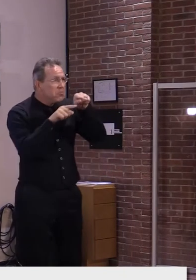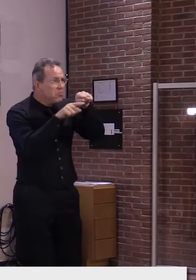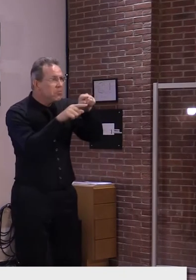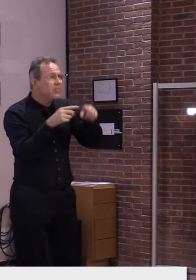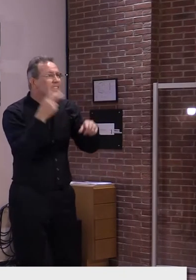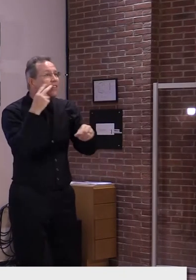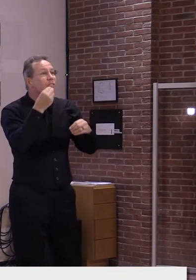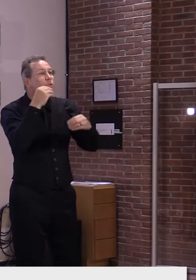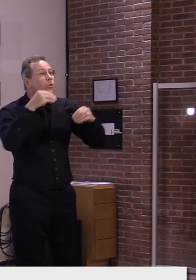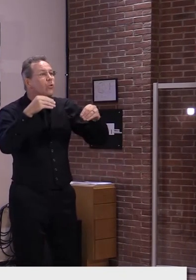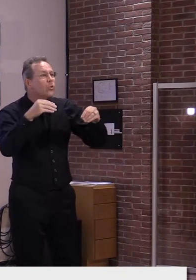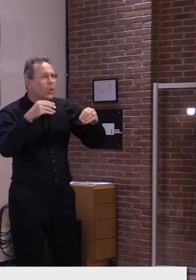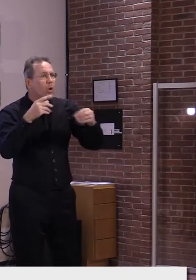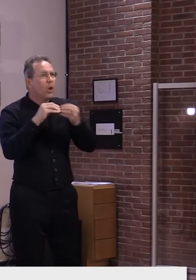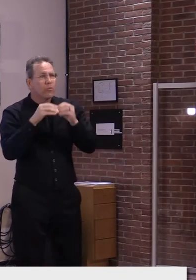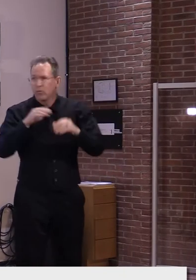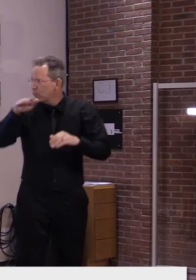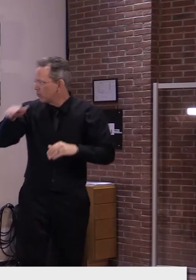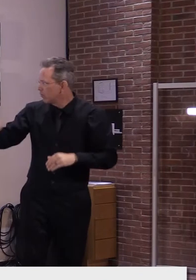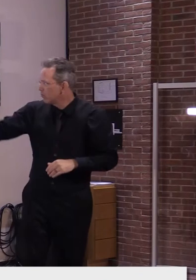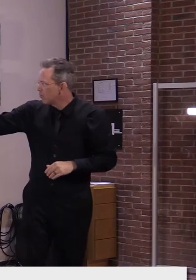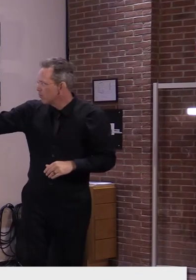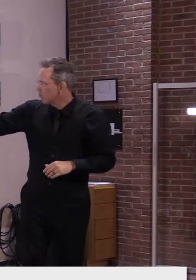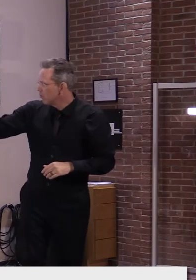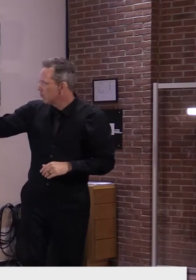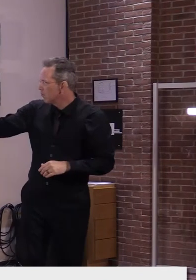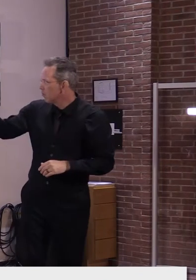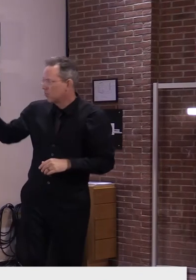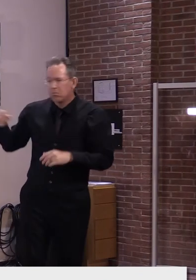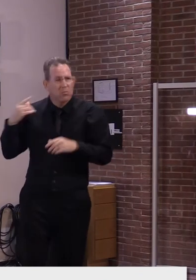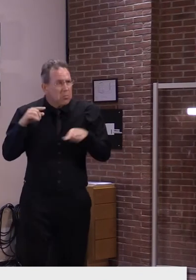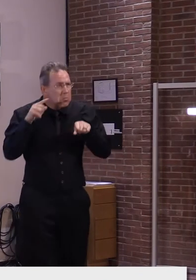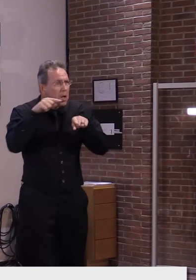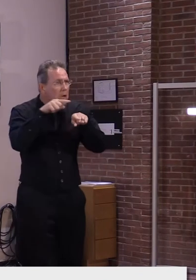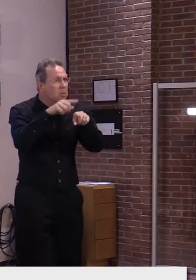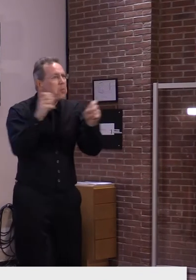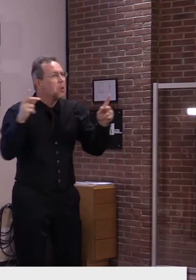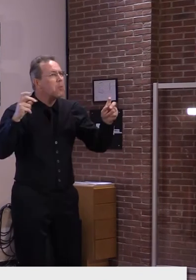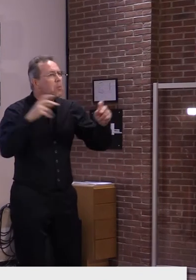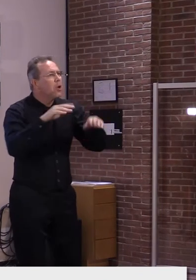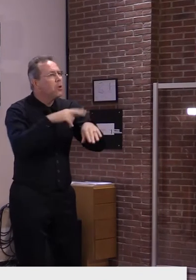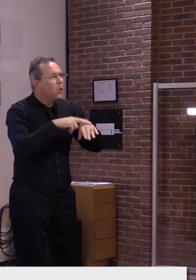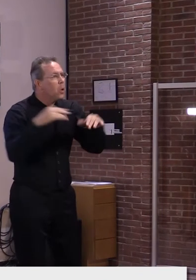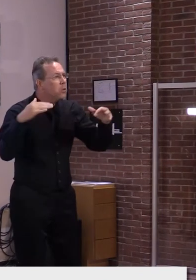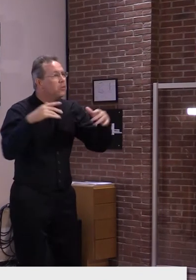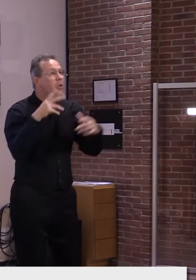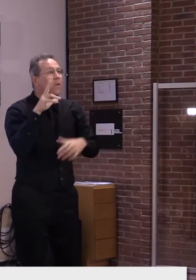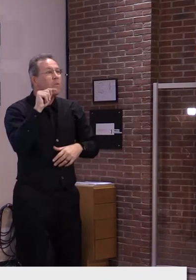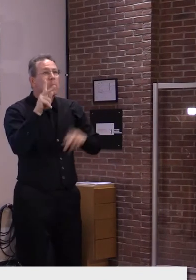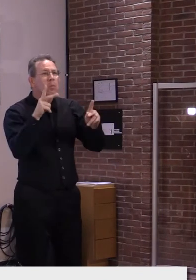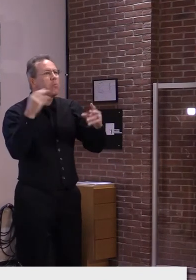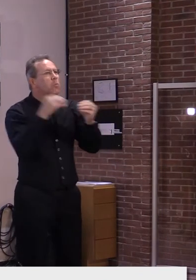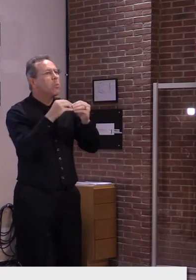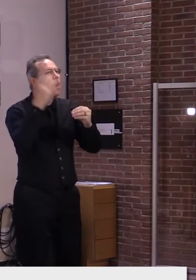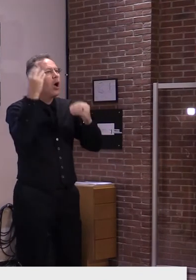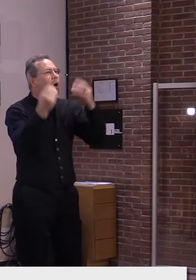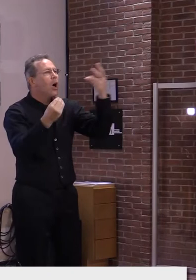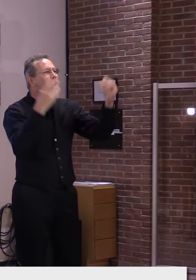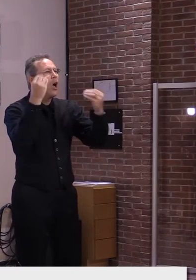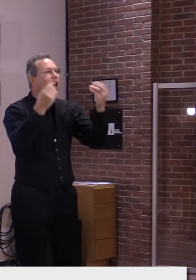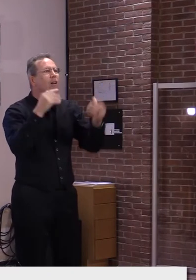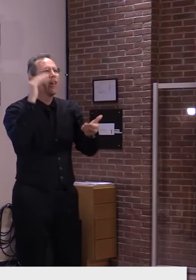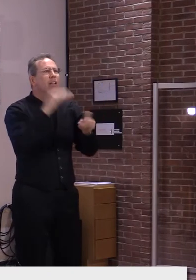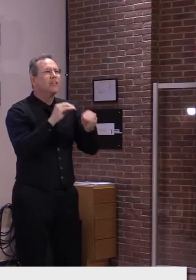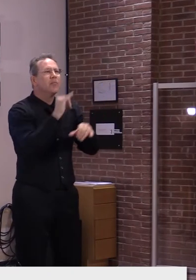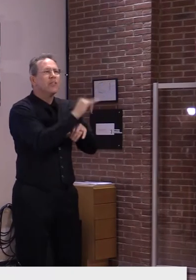baseline. Further, Vermonters are spending less time at home now compared to any other point during the past 14